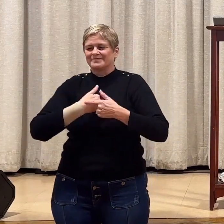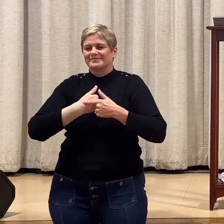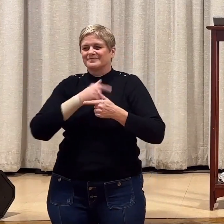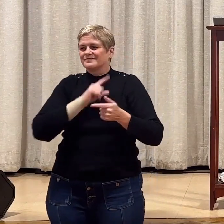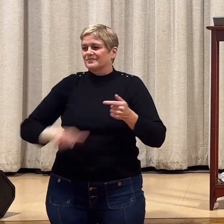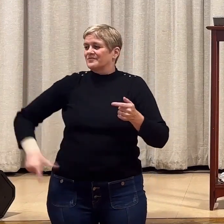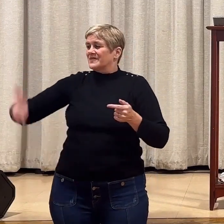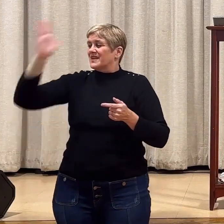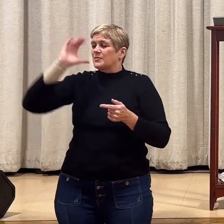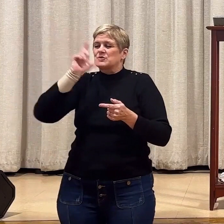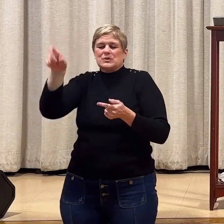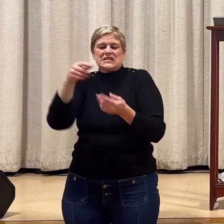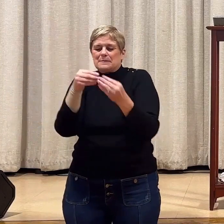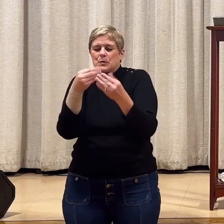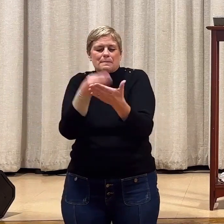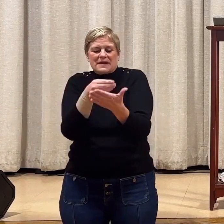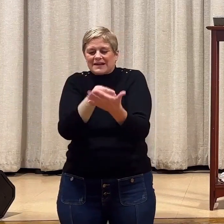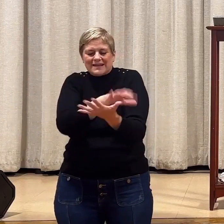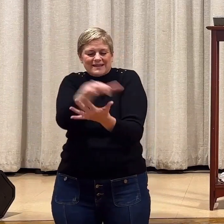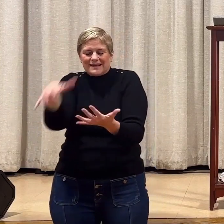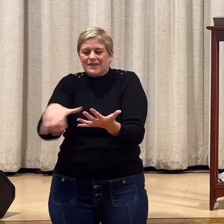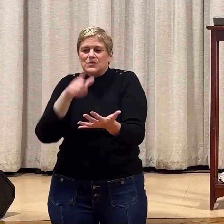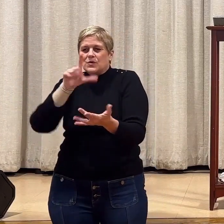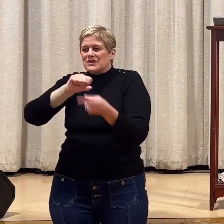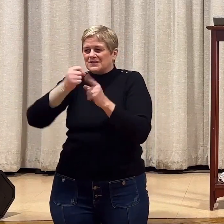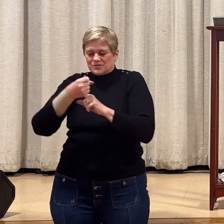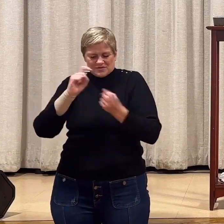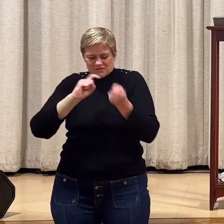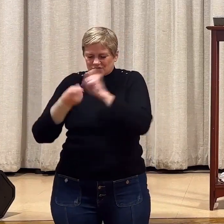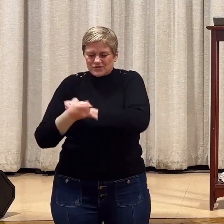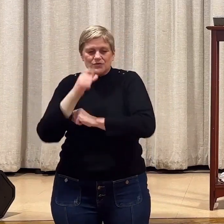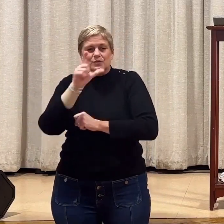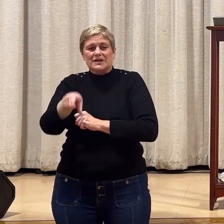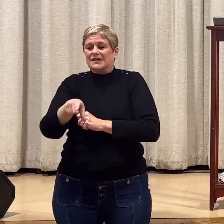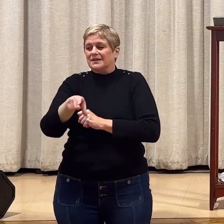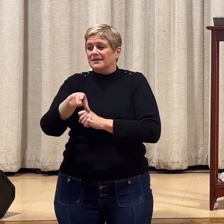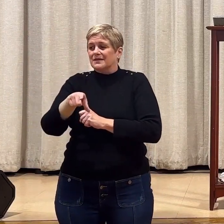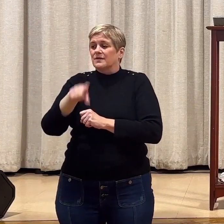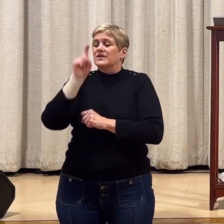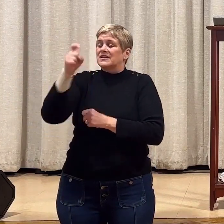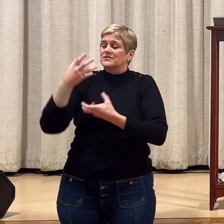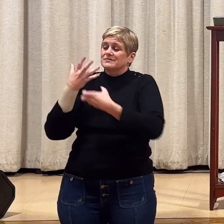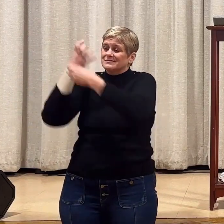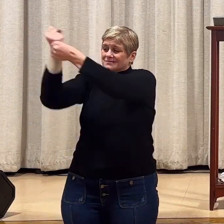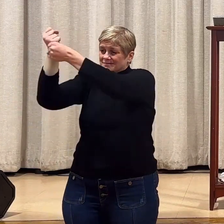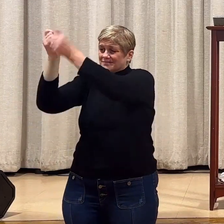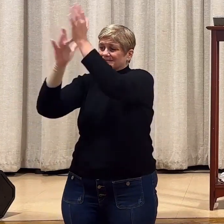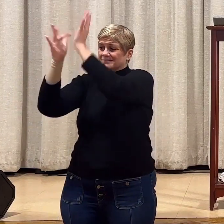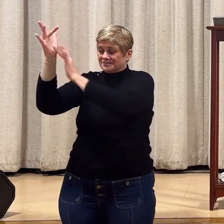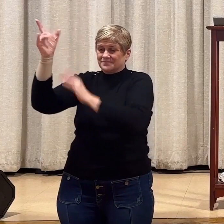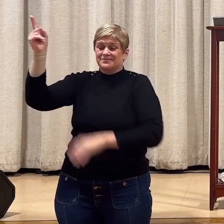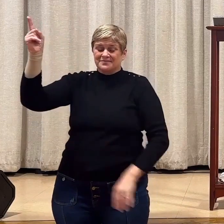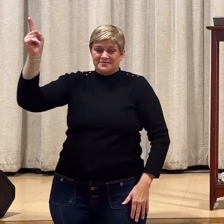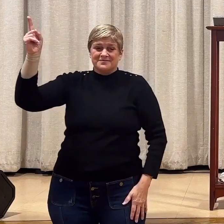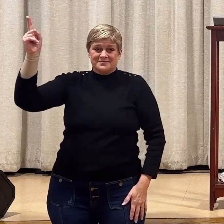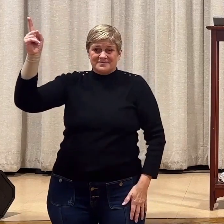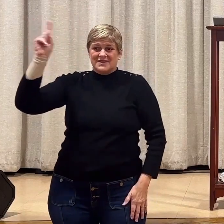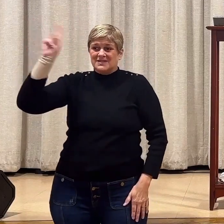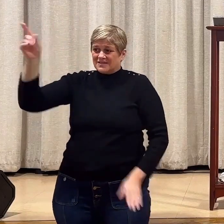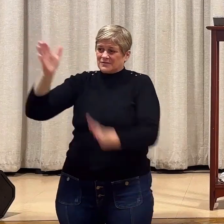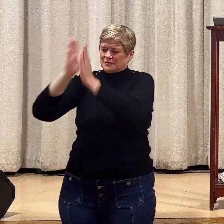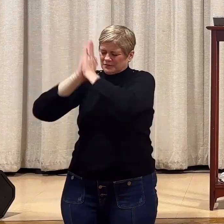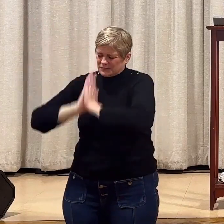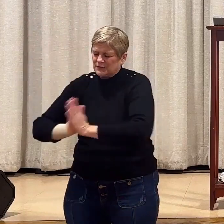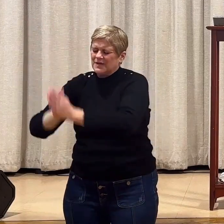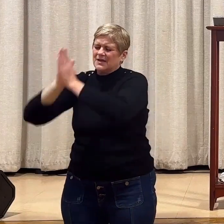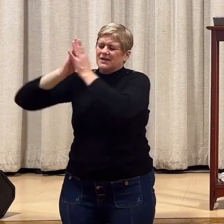Lord, we don't need more money. We don't need this circumstance to change. We need to trust in Jesus, and we need to pray,